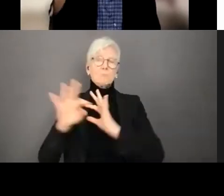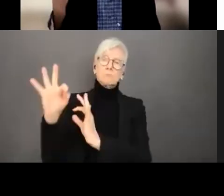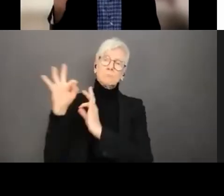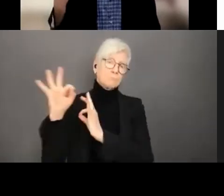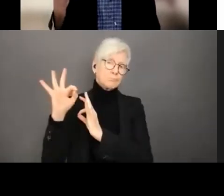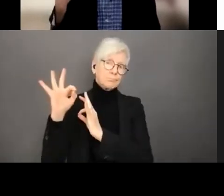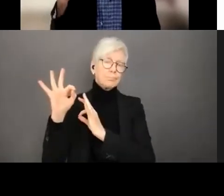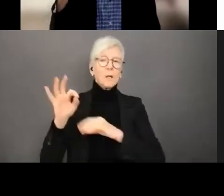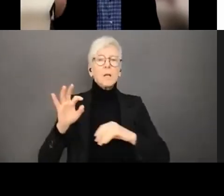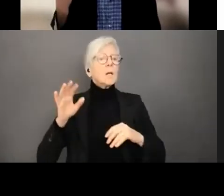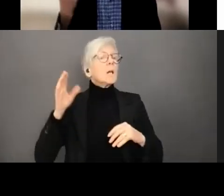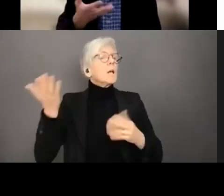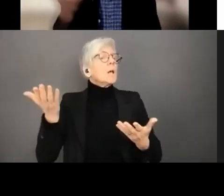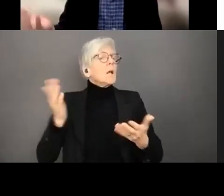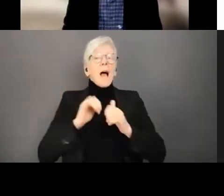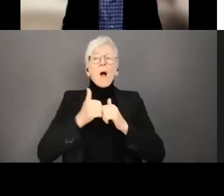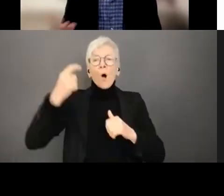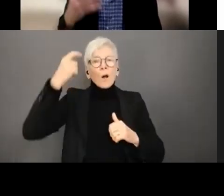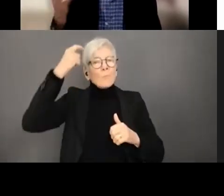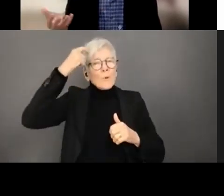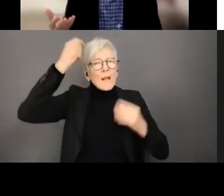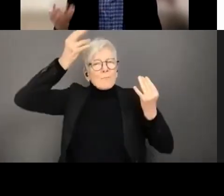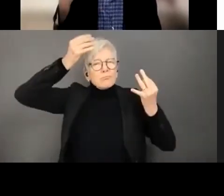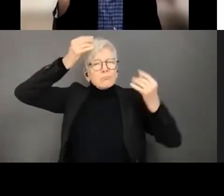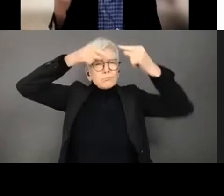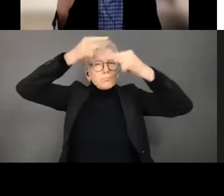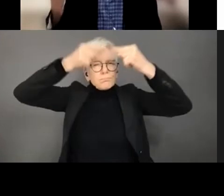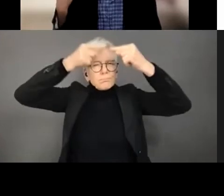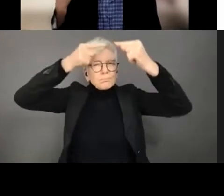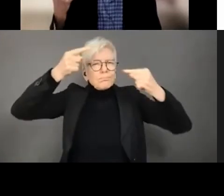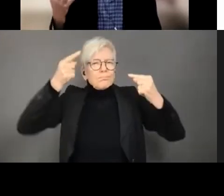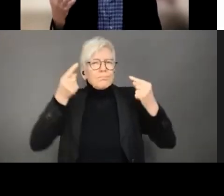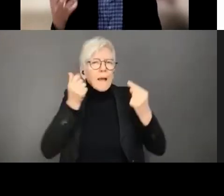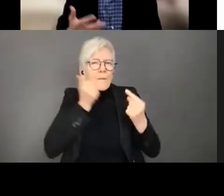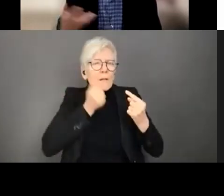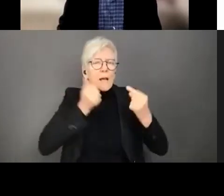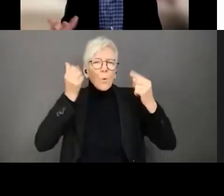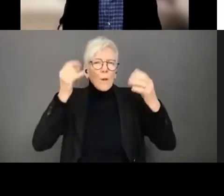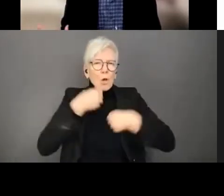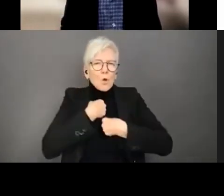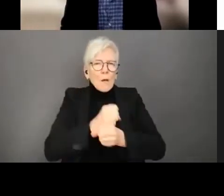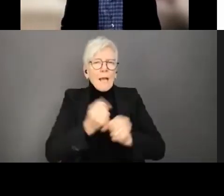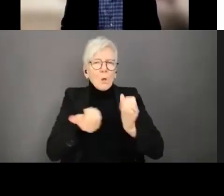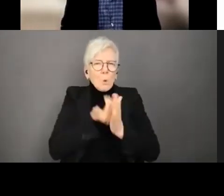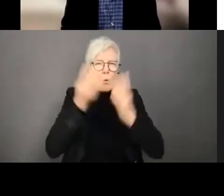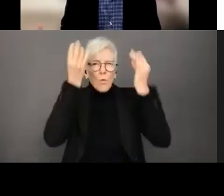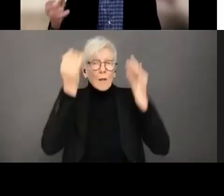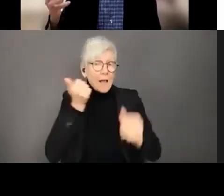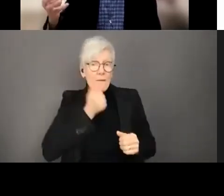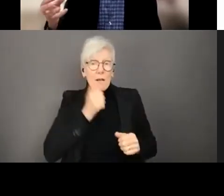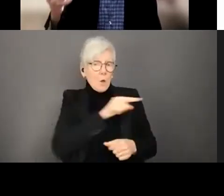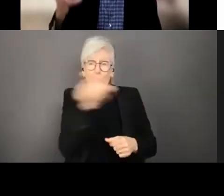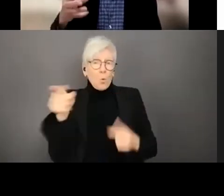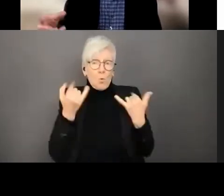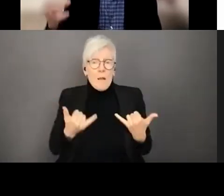brain works, and every single day, all the time, we create new thoughts. Like we're all making new thoughts at this time,